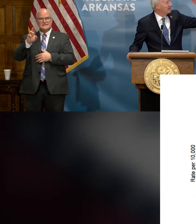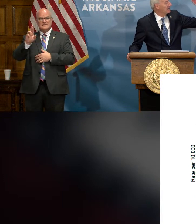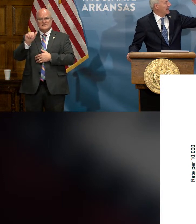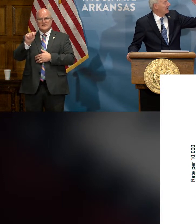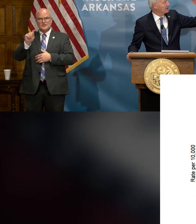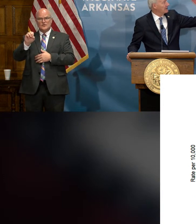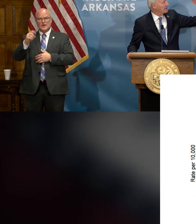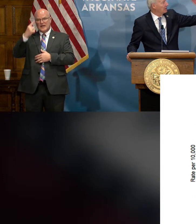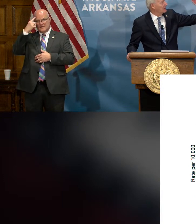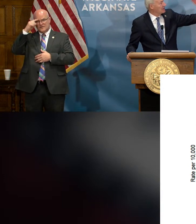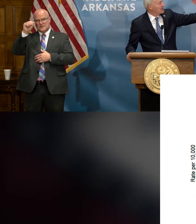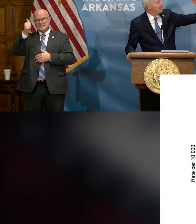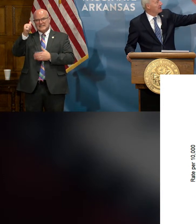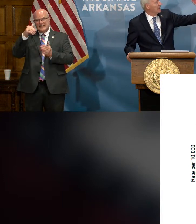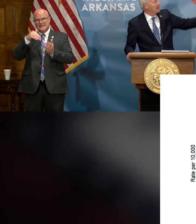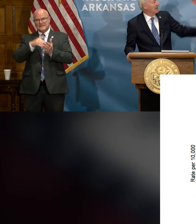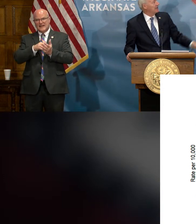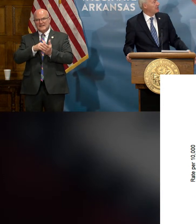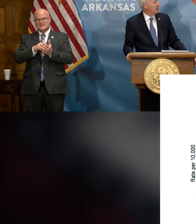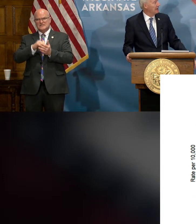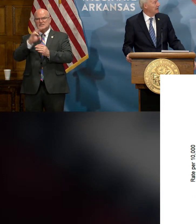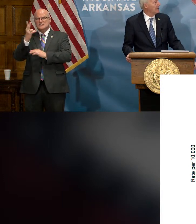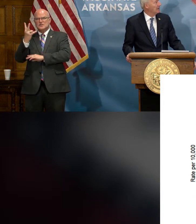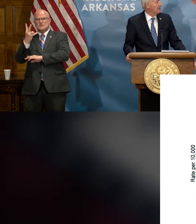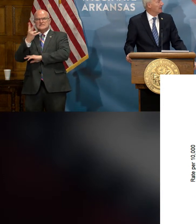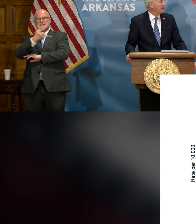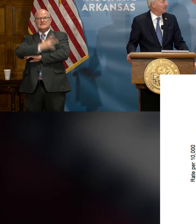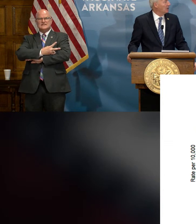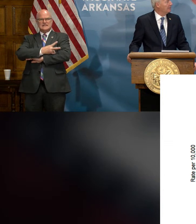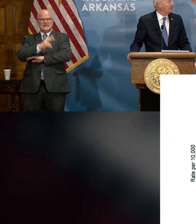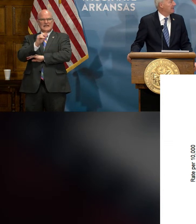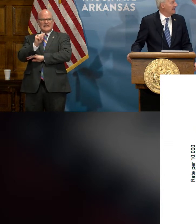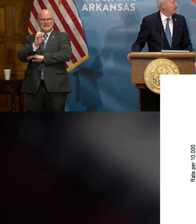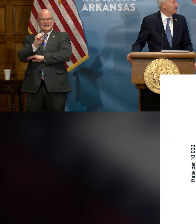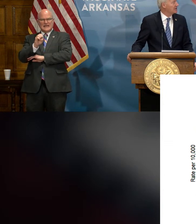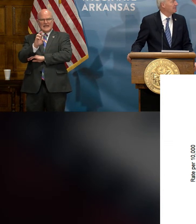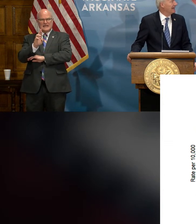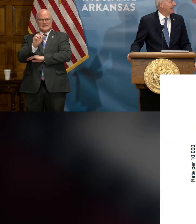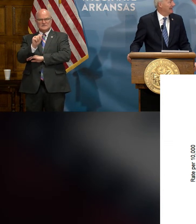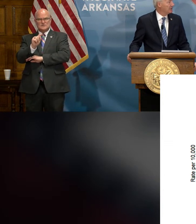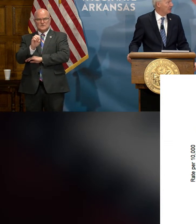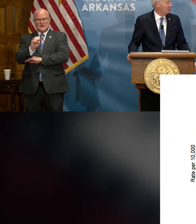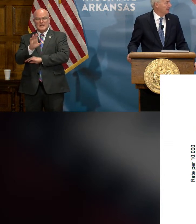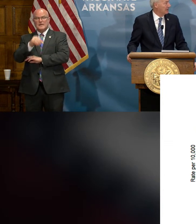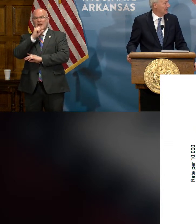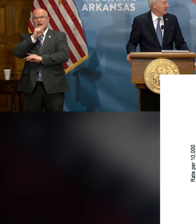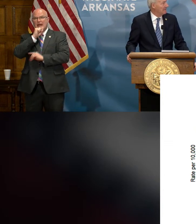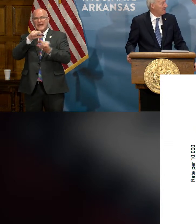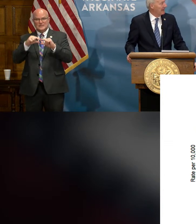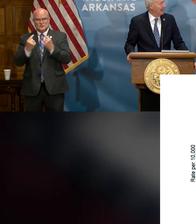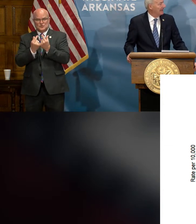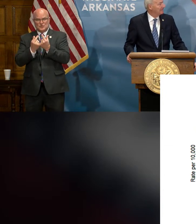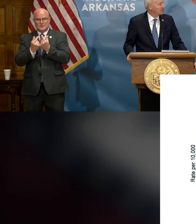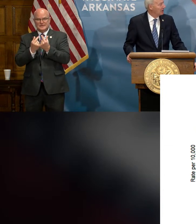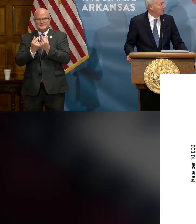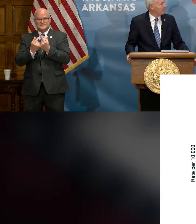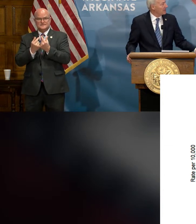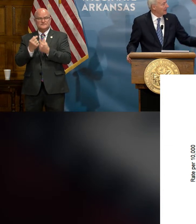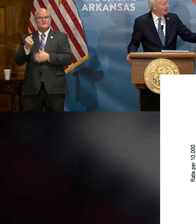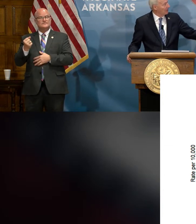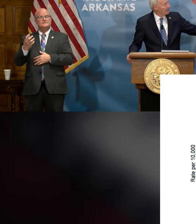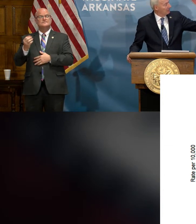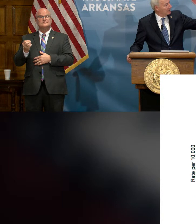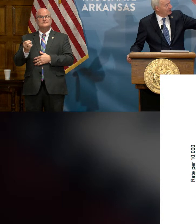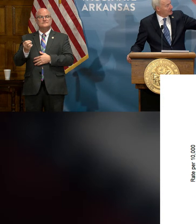per 10,000. So it's a 7-day case rate of COVID cases by age group. And